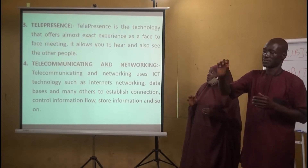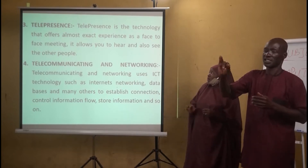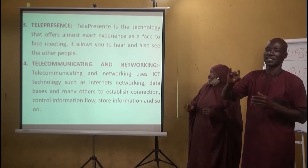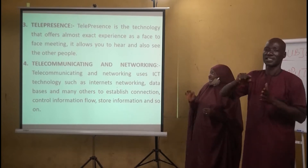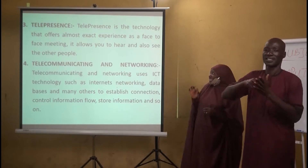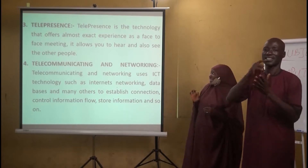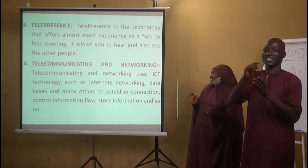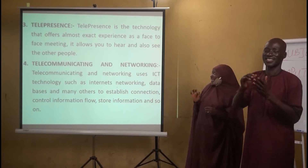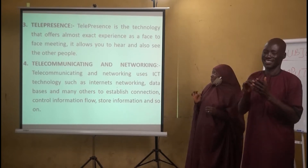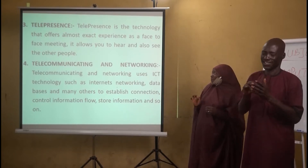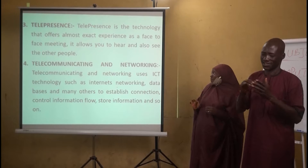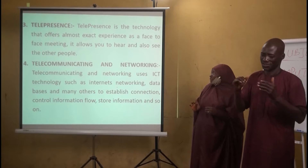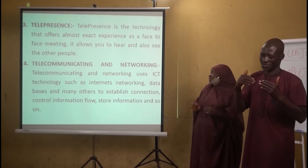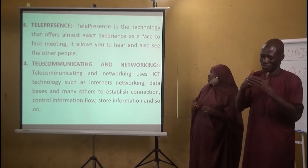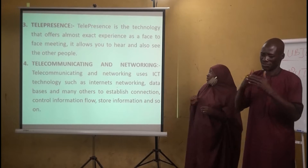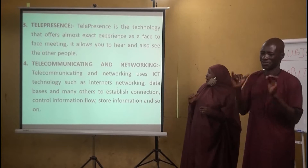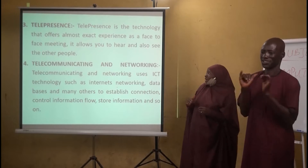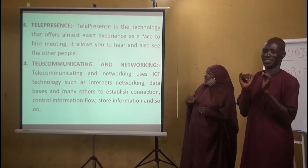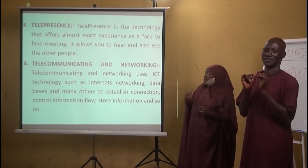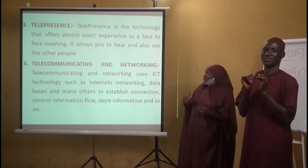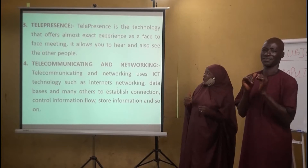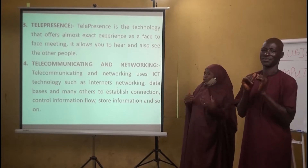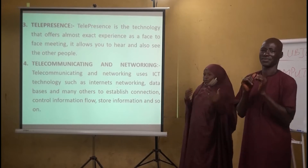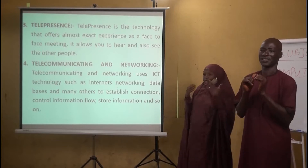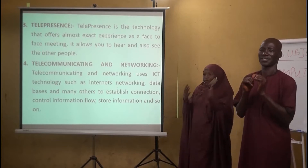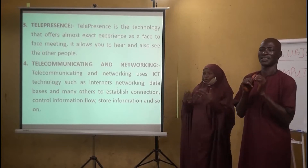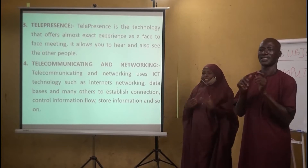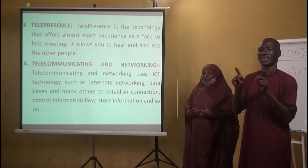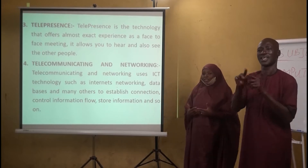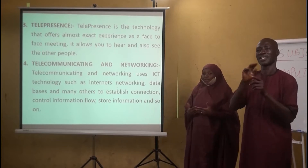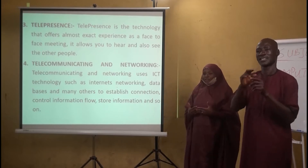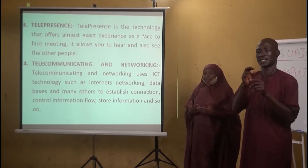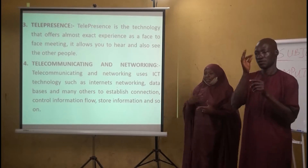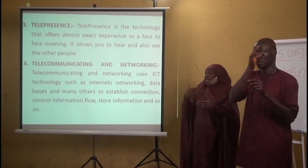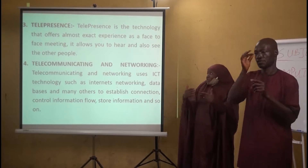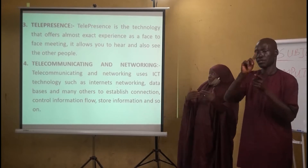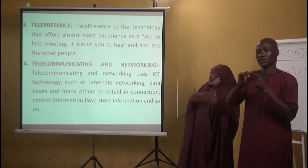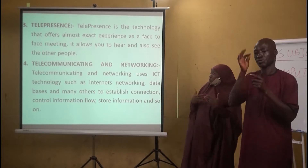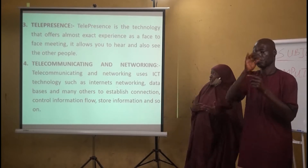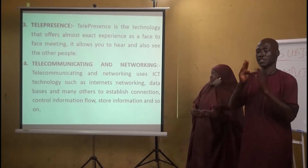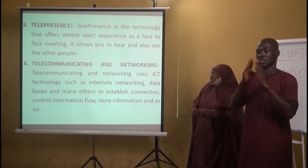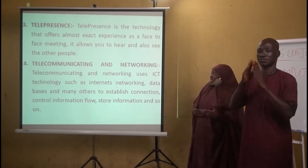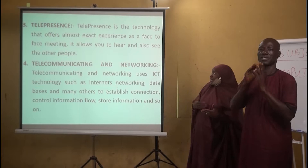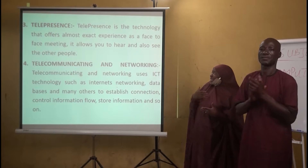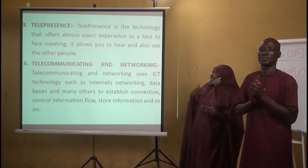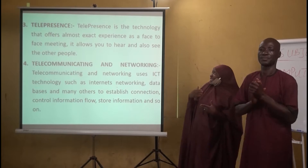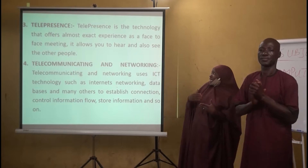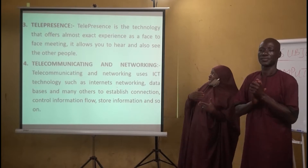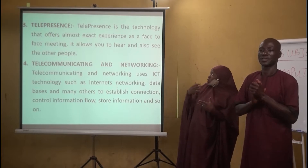almost exact experience as a face-to-face meeting. That's a face-to-face meeting. It allows you